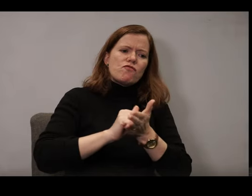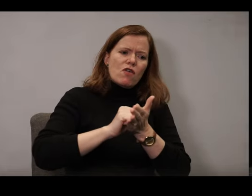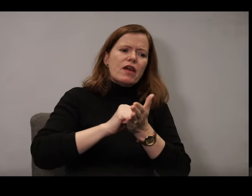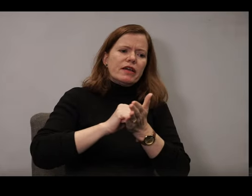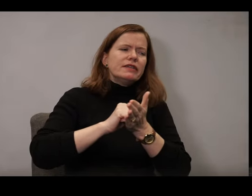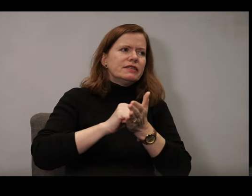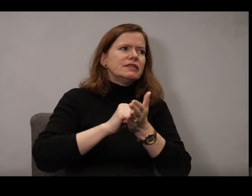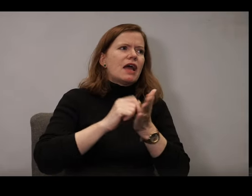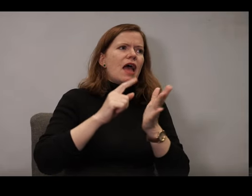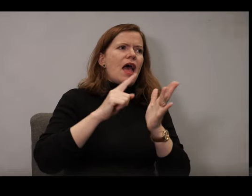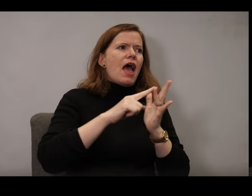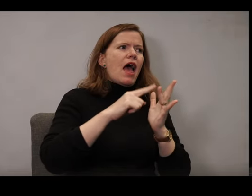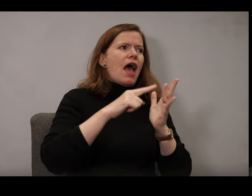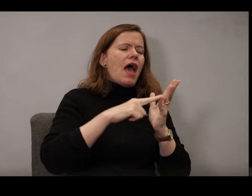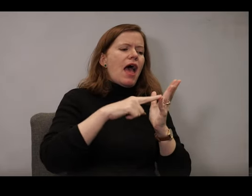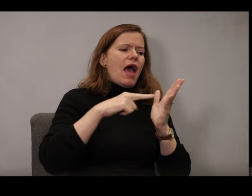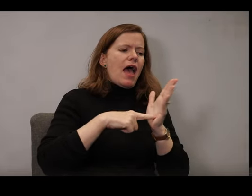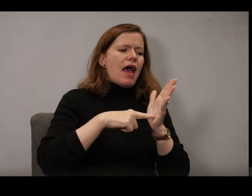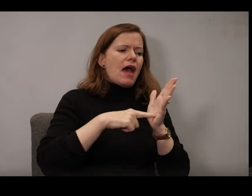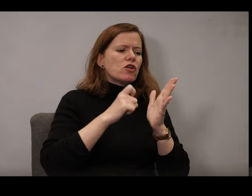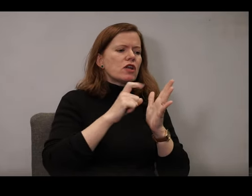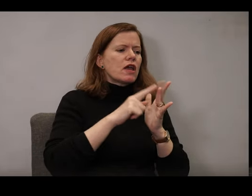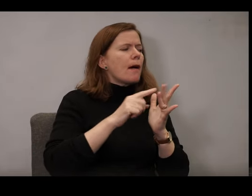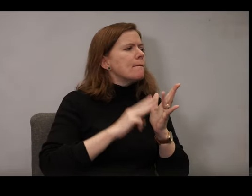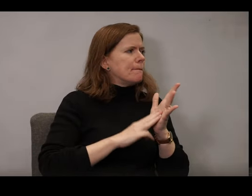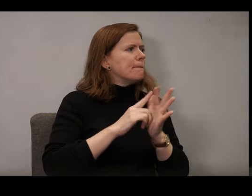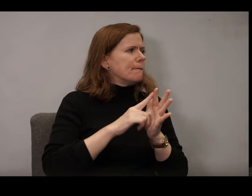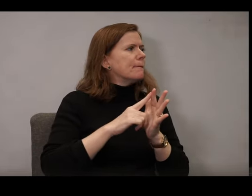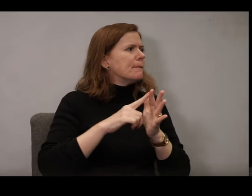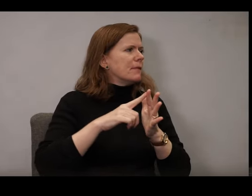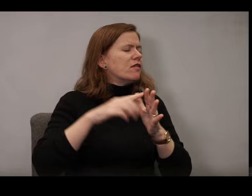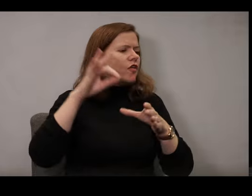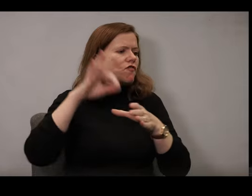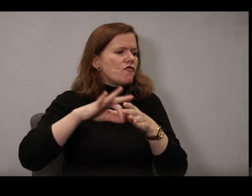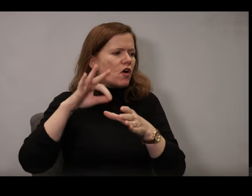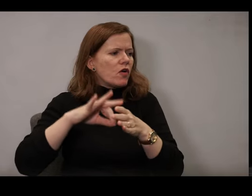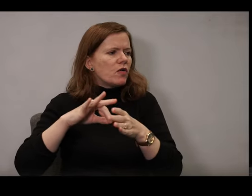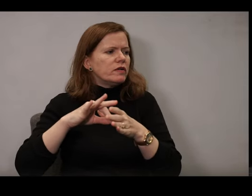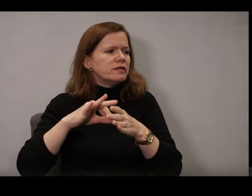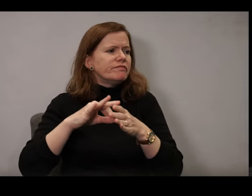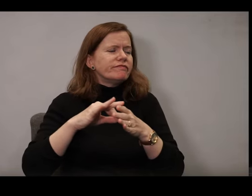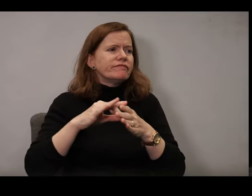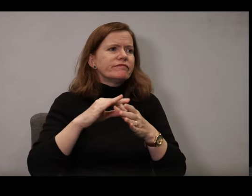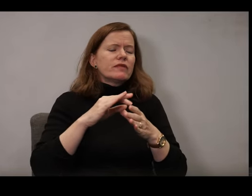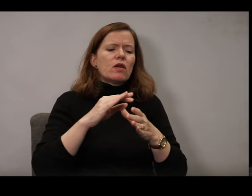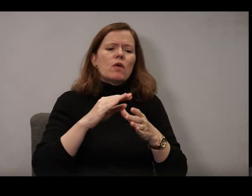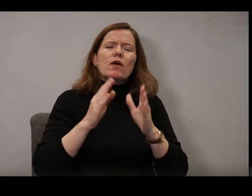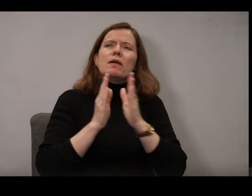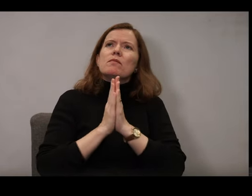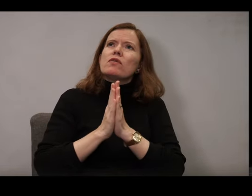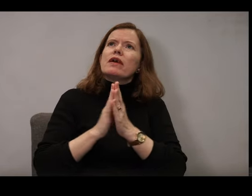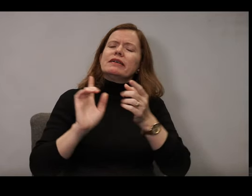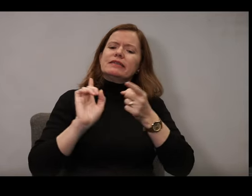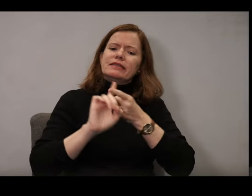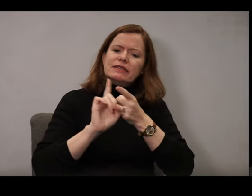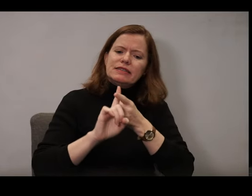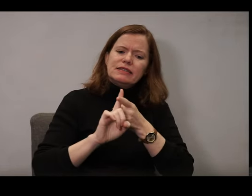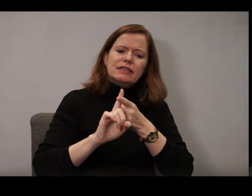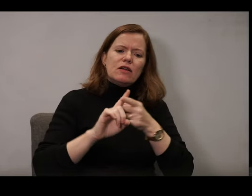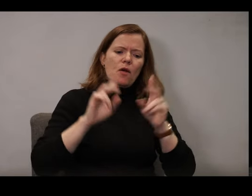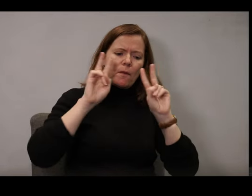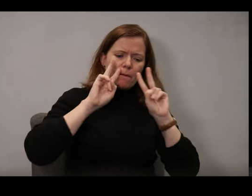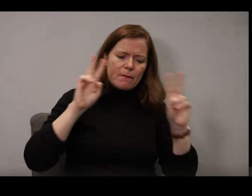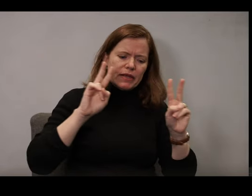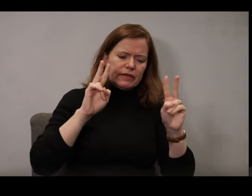best. And Lord, regardless of the outcome, we ask that we might enjoy peace, bring true,